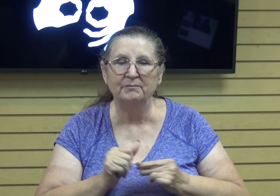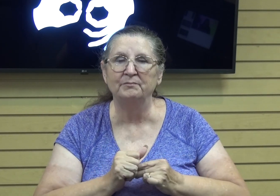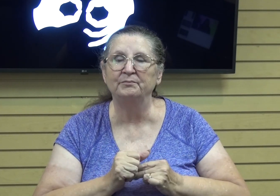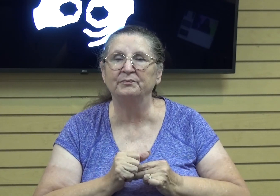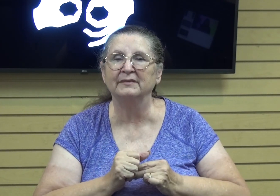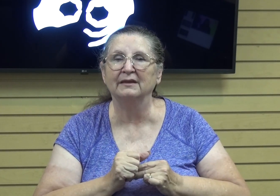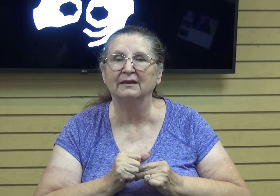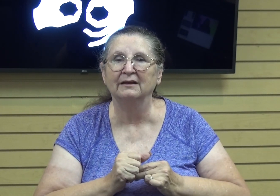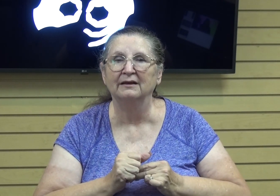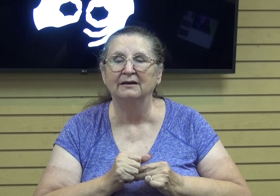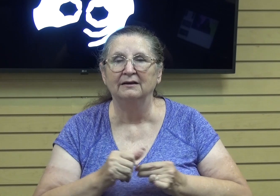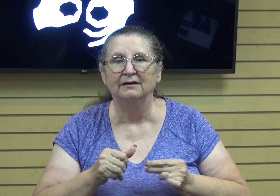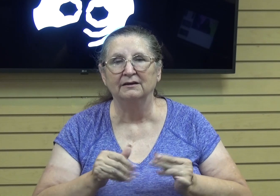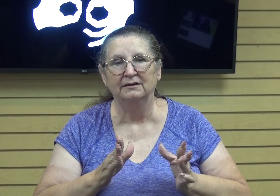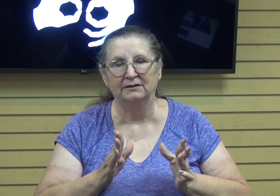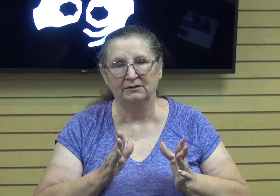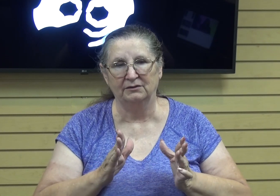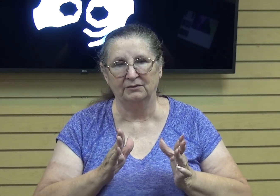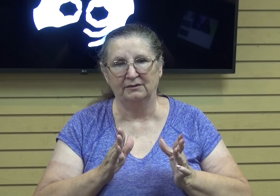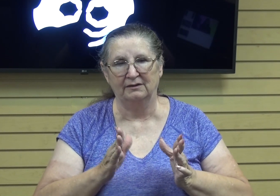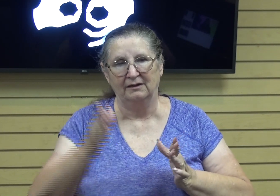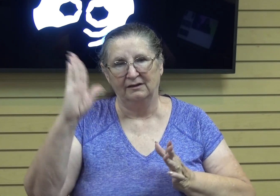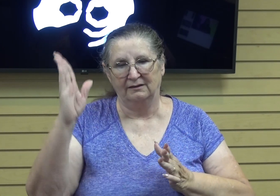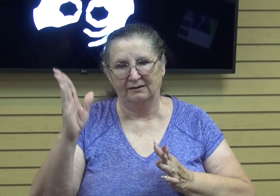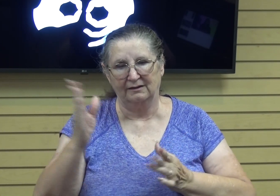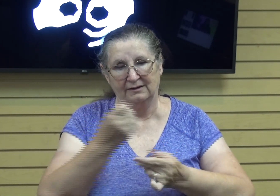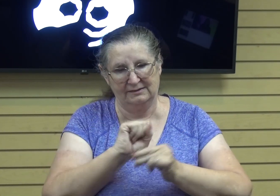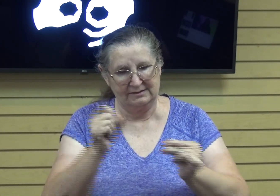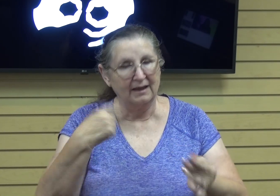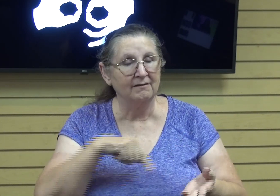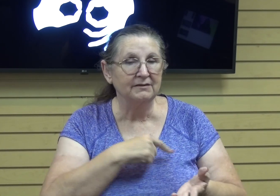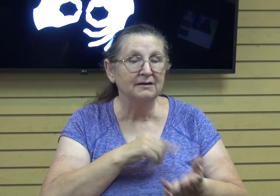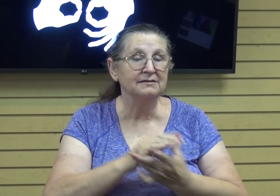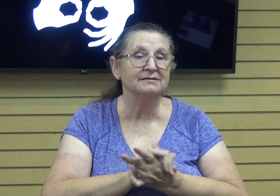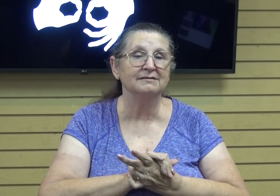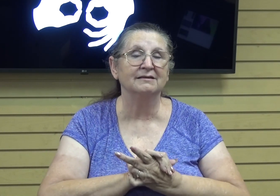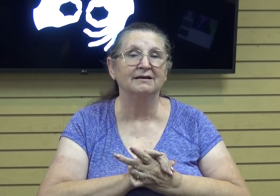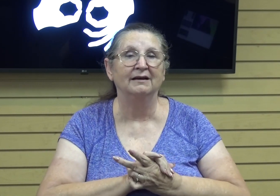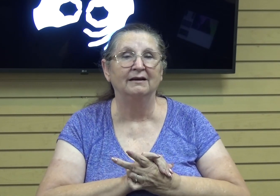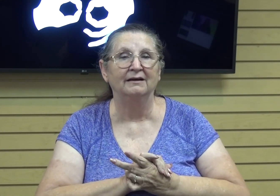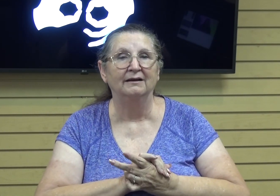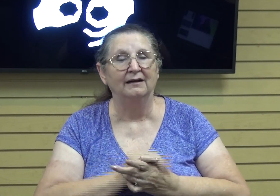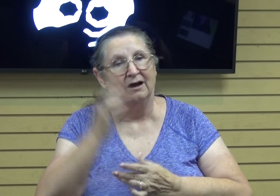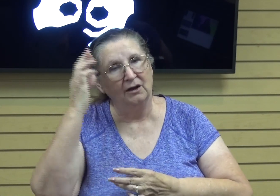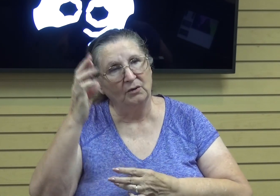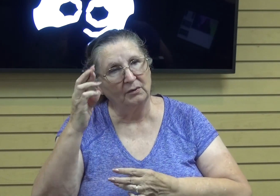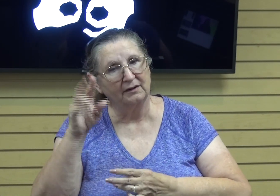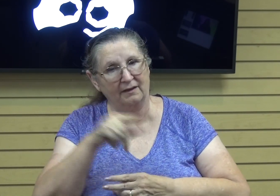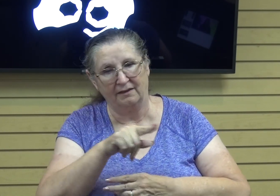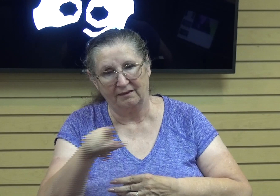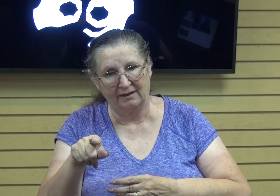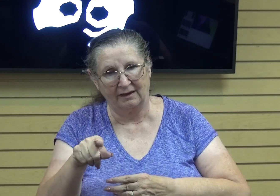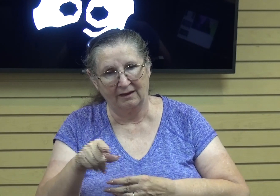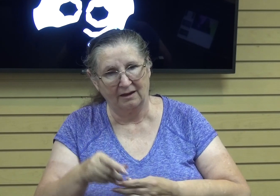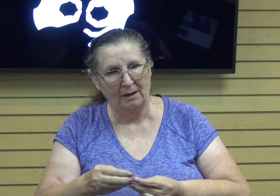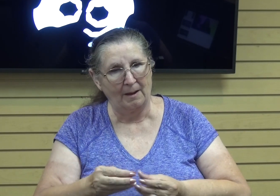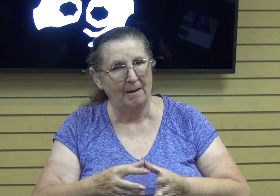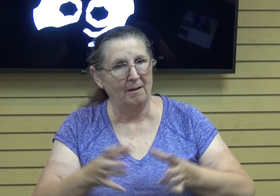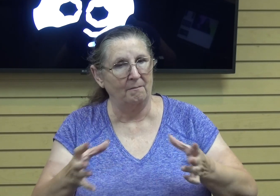the way God has saved us, I realized that they are a big part of my story, a big